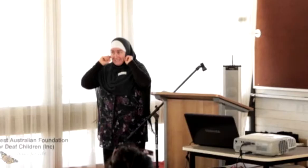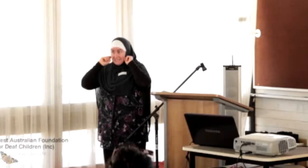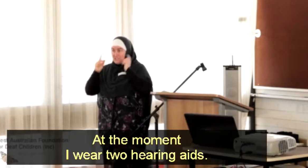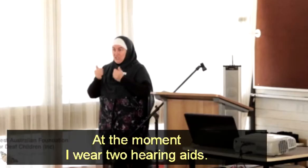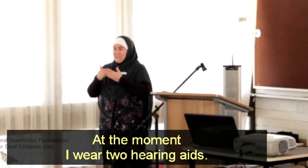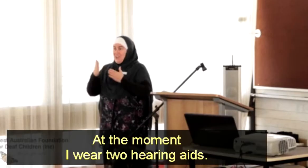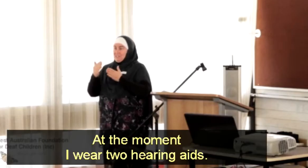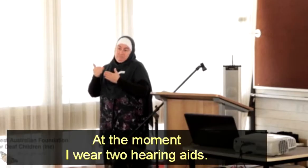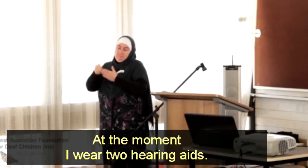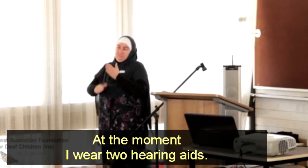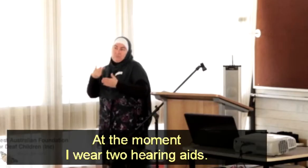At the moment I wear 2 hearing aids.